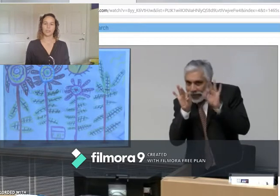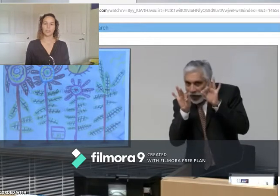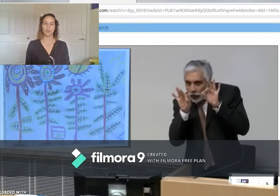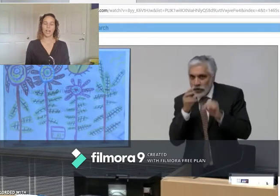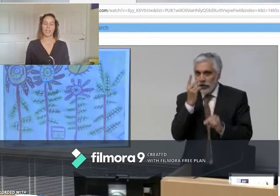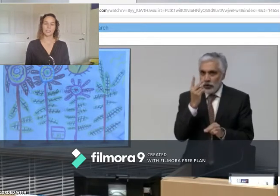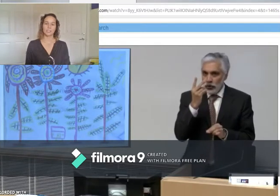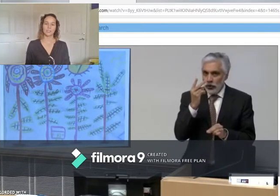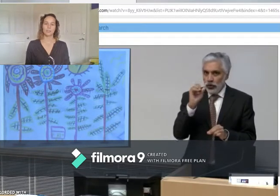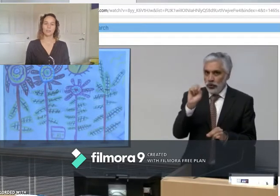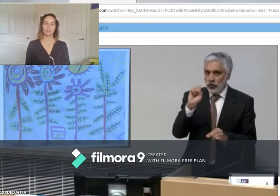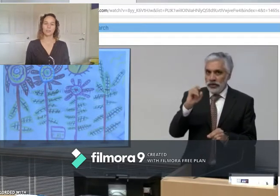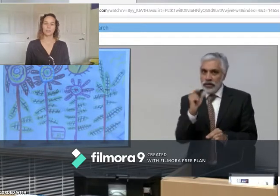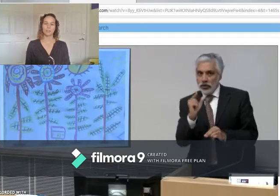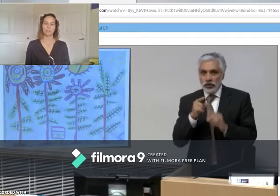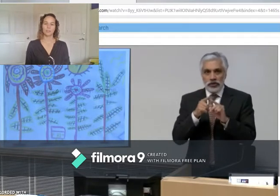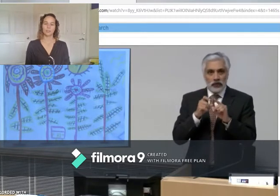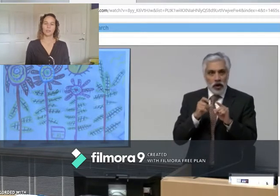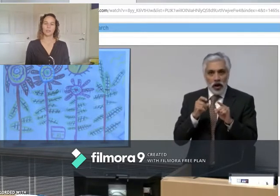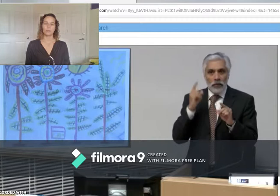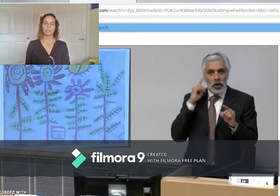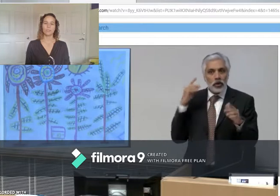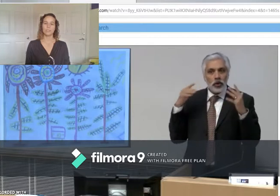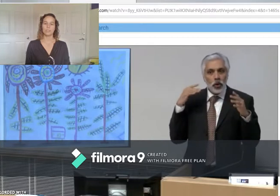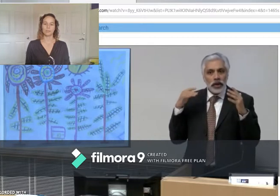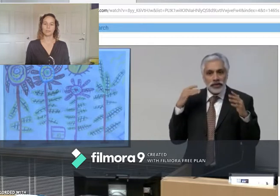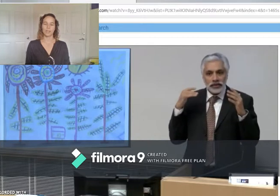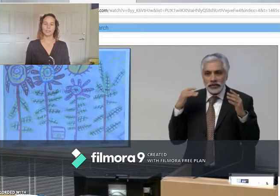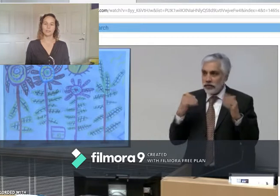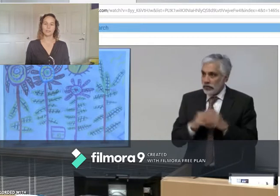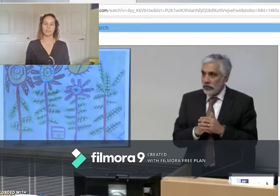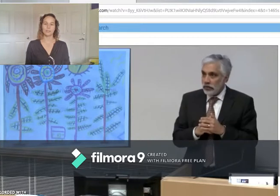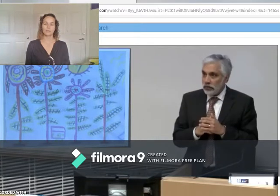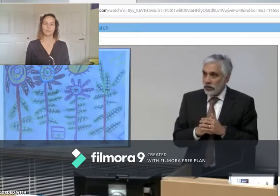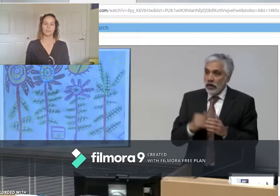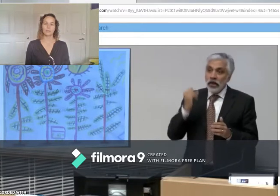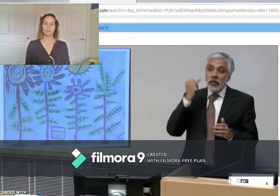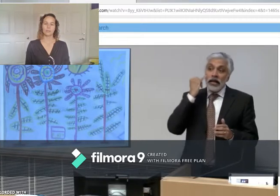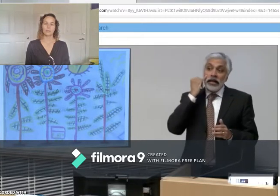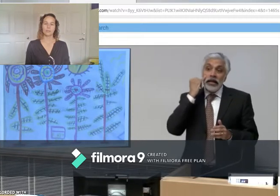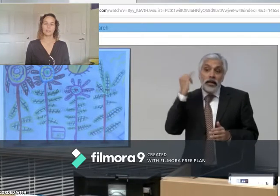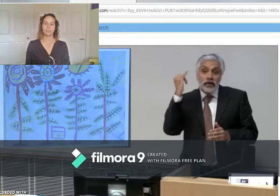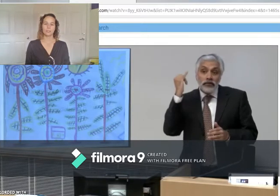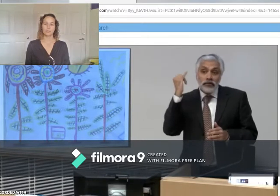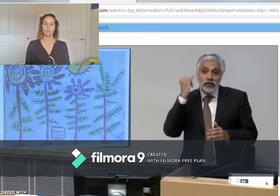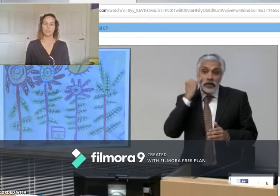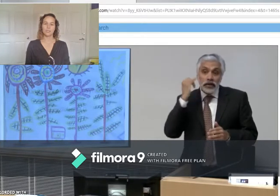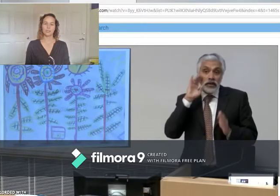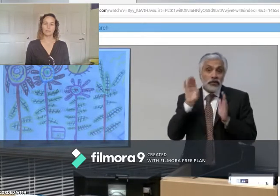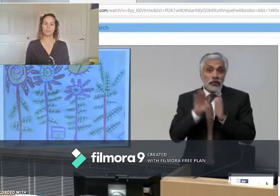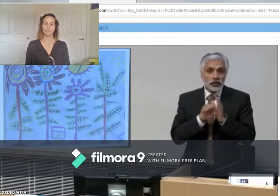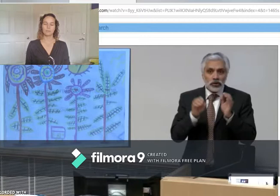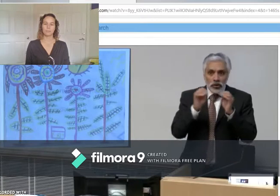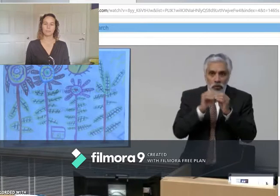You see it with your eyes. You pick out two signals, in fact. There's signals with